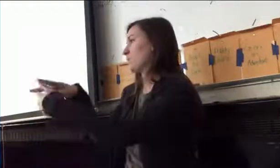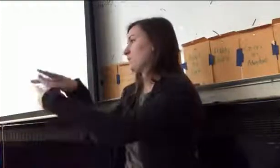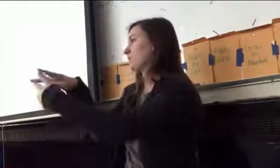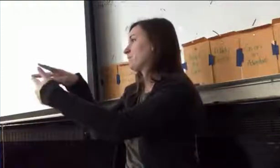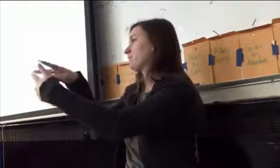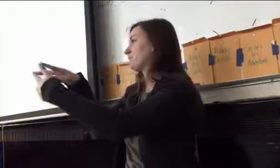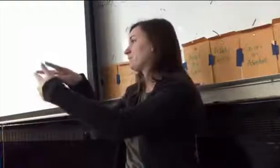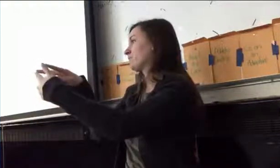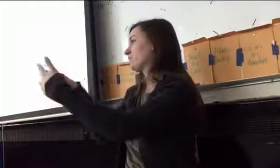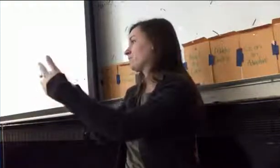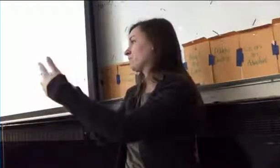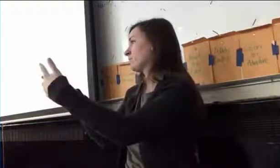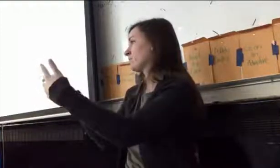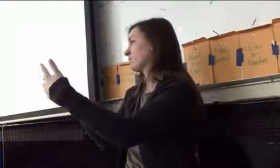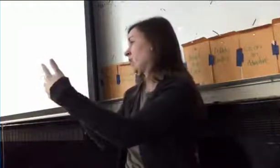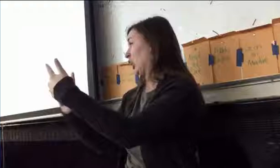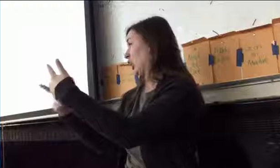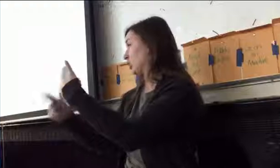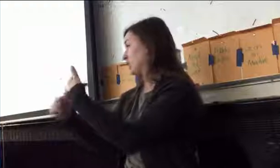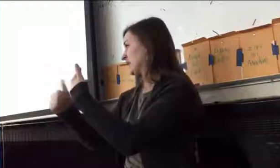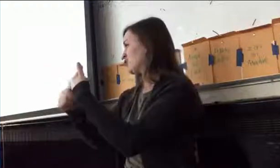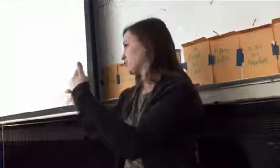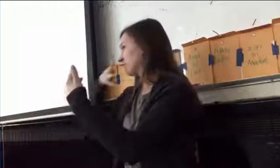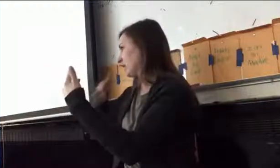I will say it's a very hard job to guess.